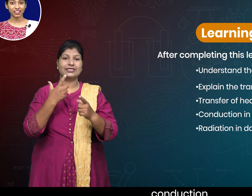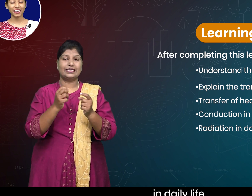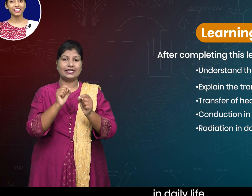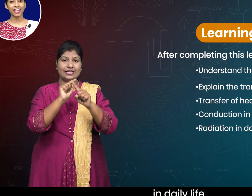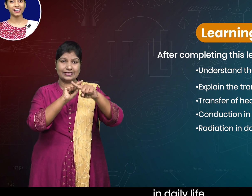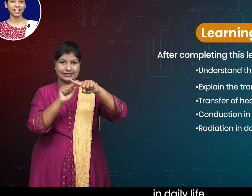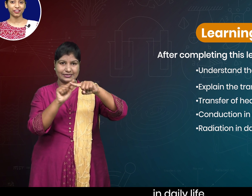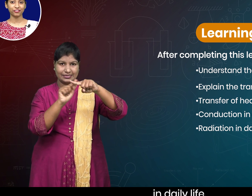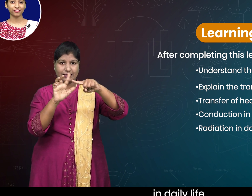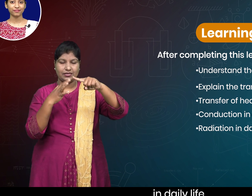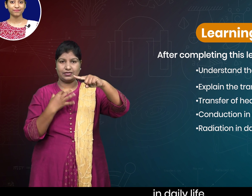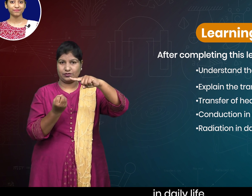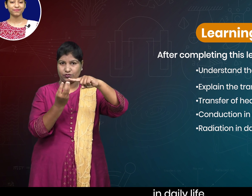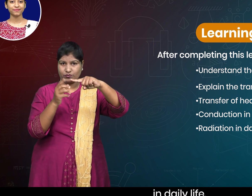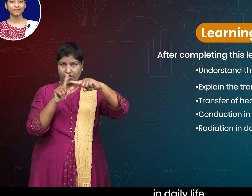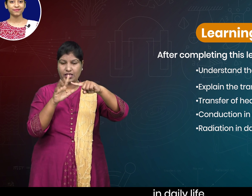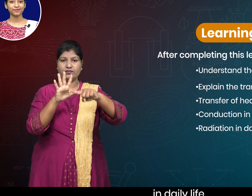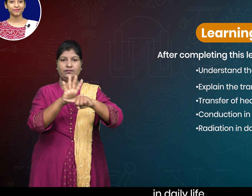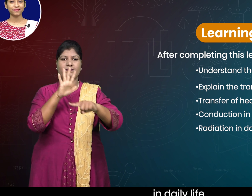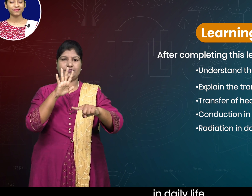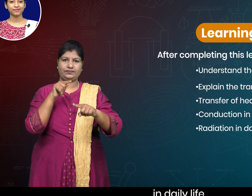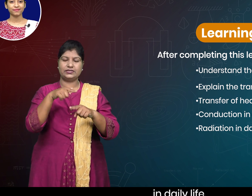Conduction in daily life.